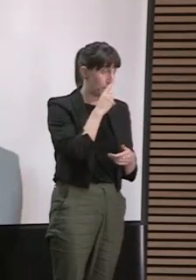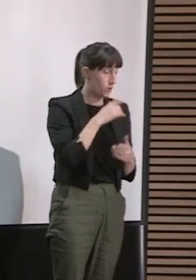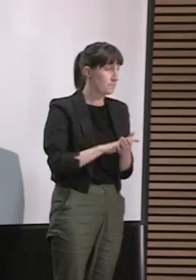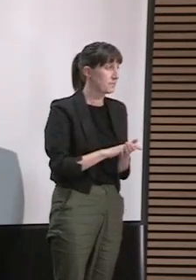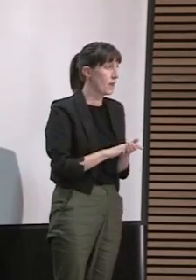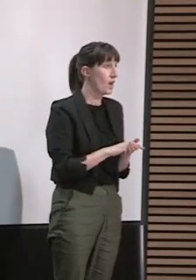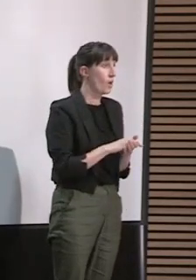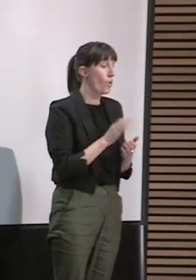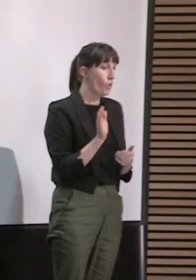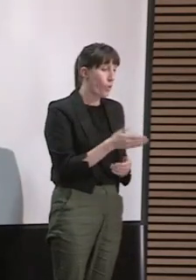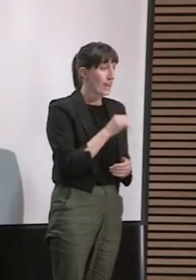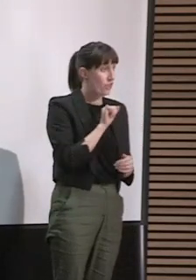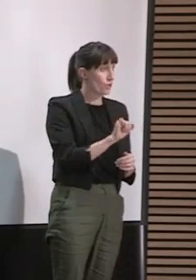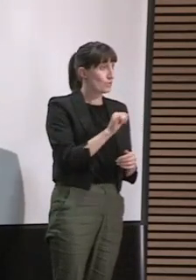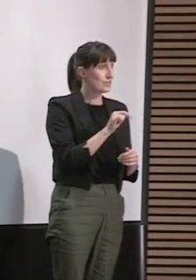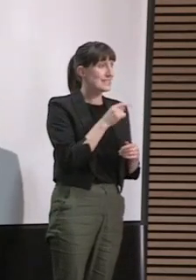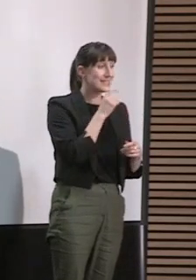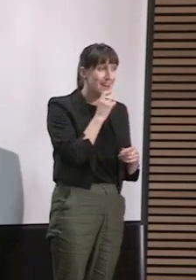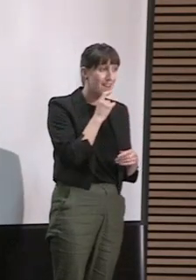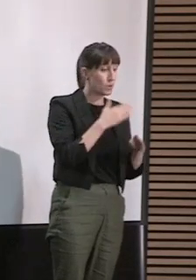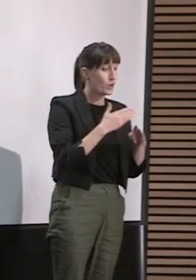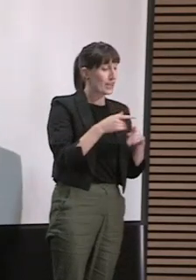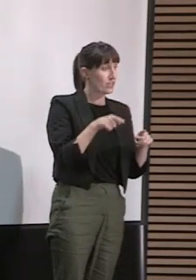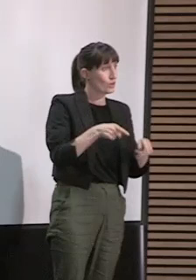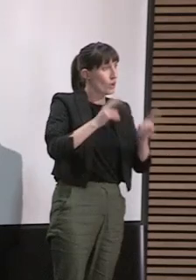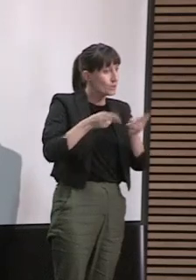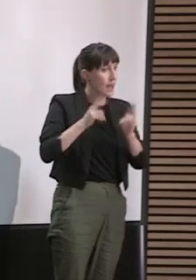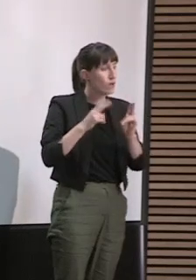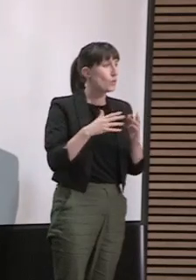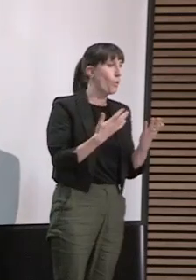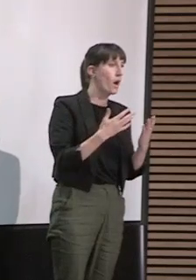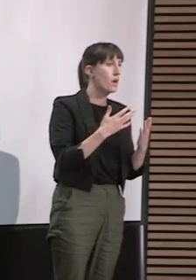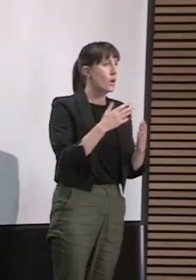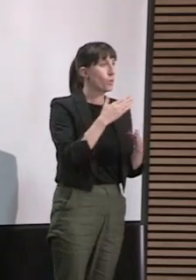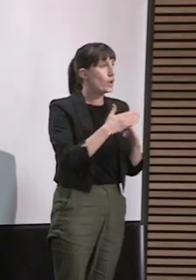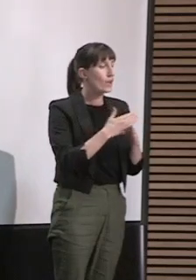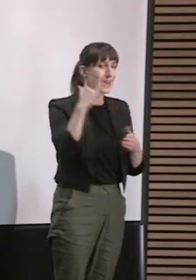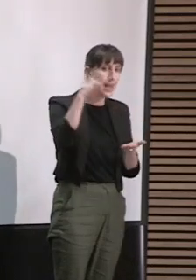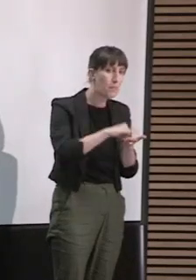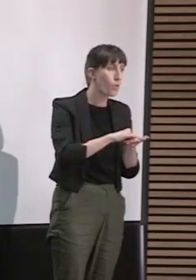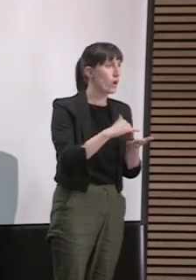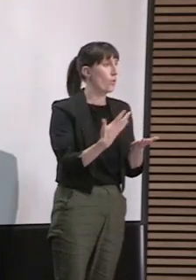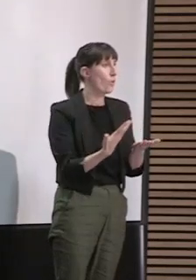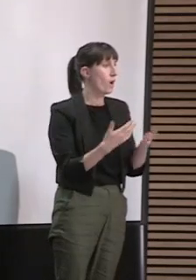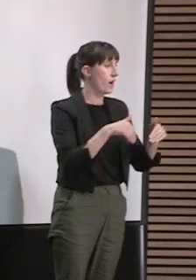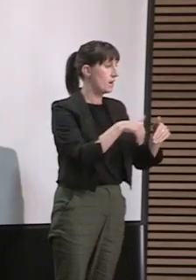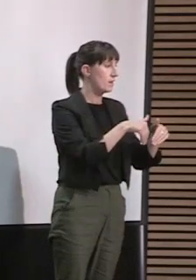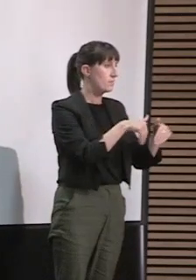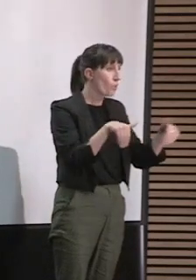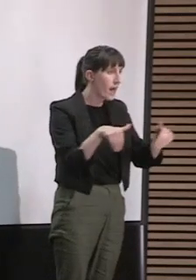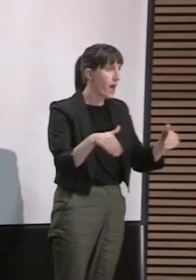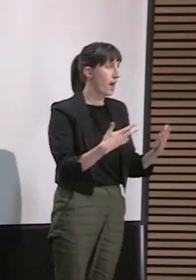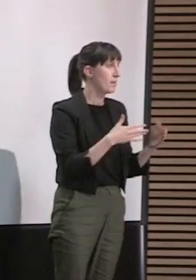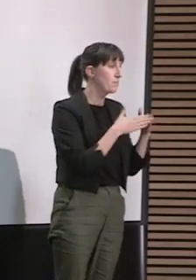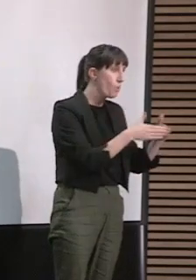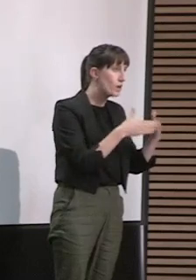isolation facility workers and high-risk border workers and those at the ports and at the airports, the usual testing